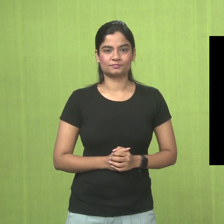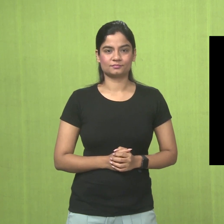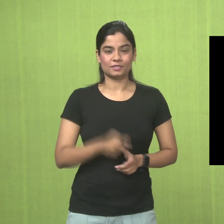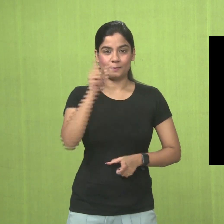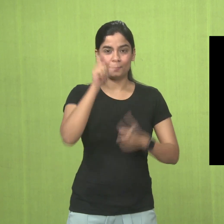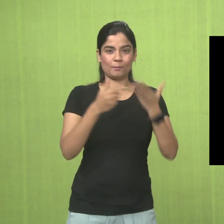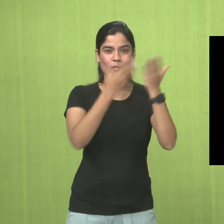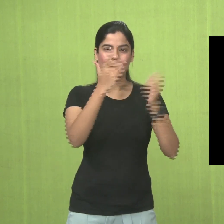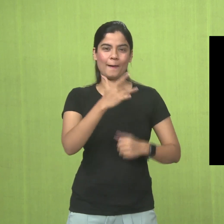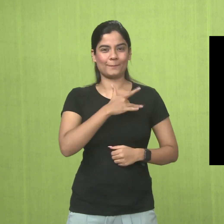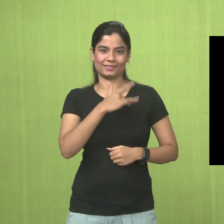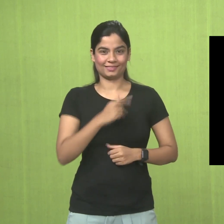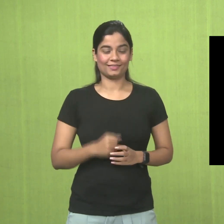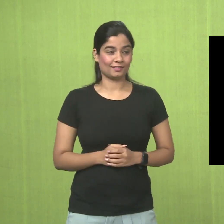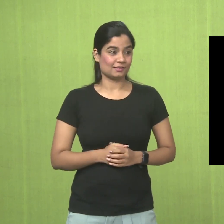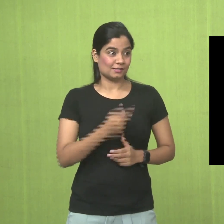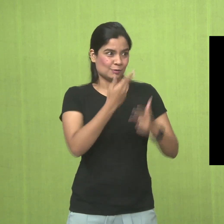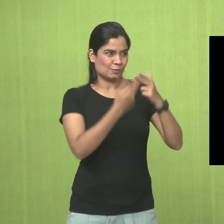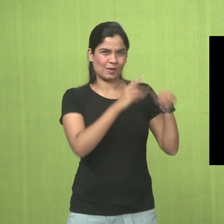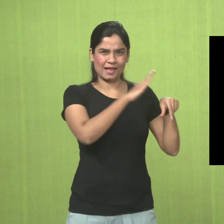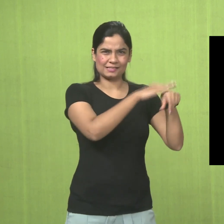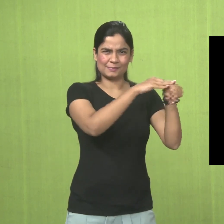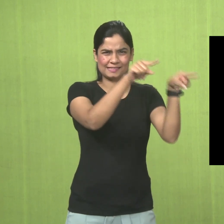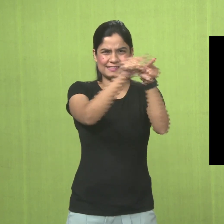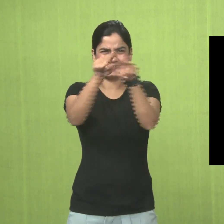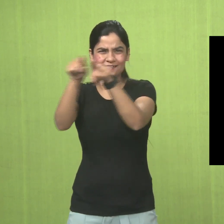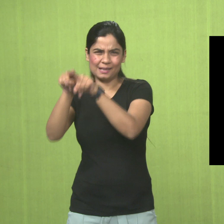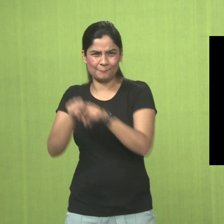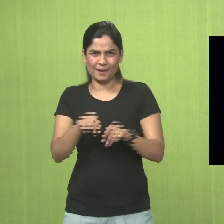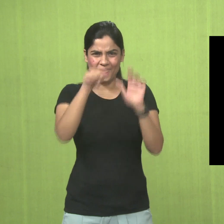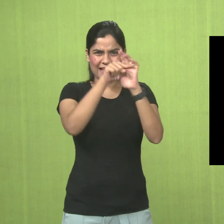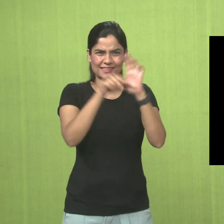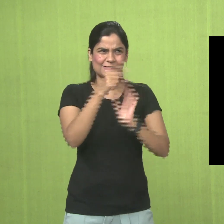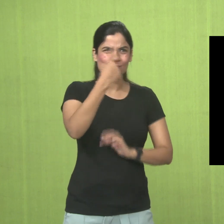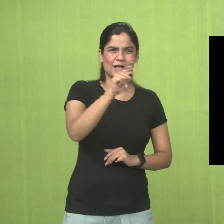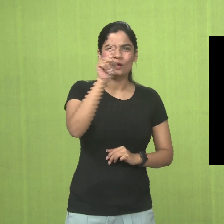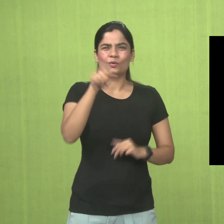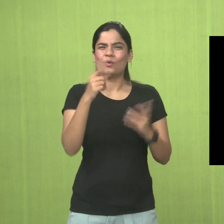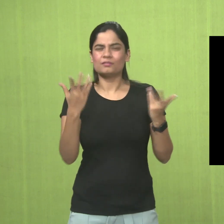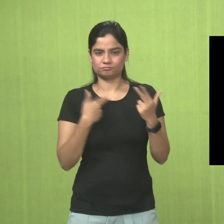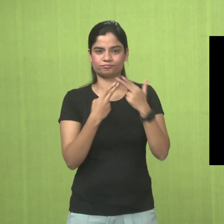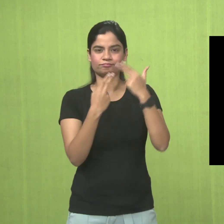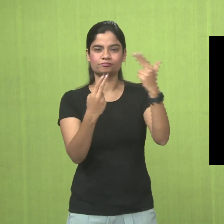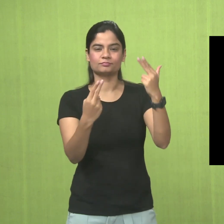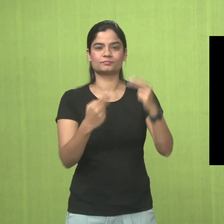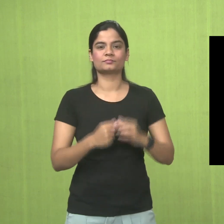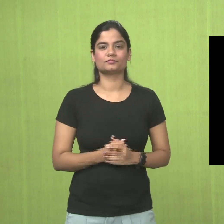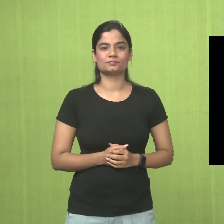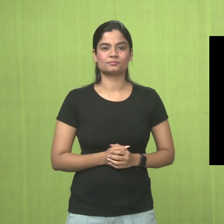What is ethics? What are definition of ethics? It deals with moral issues, what